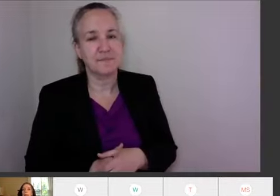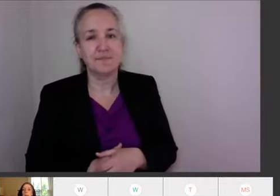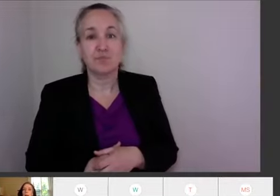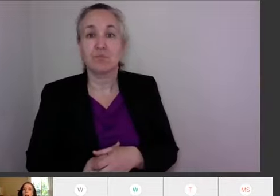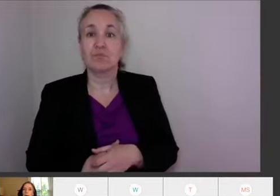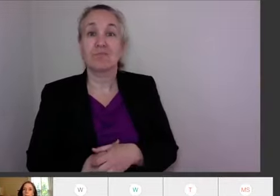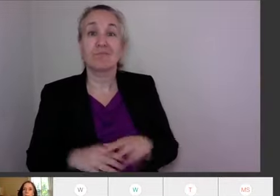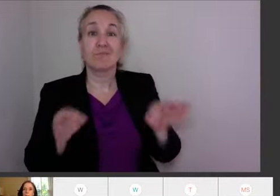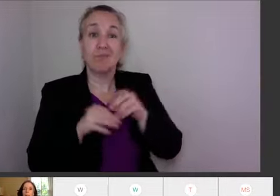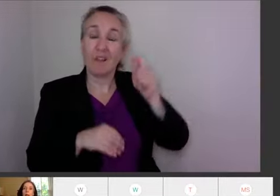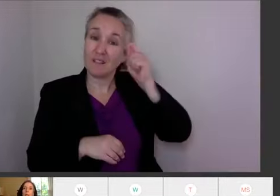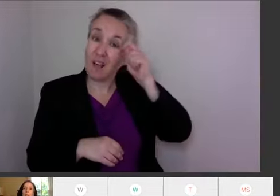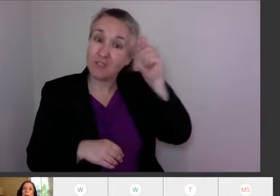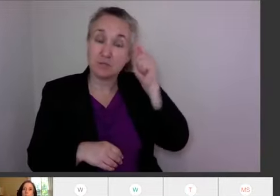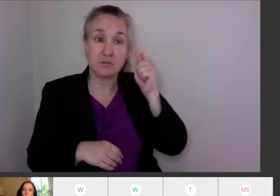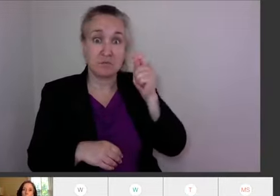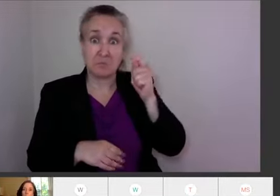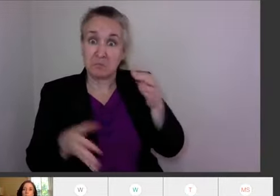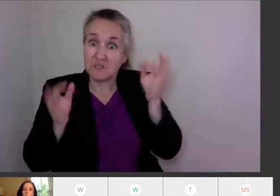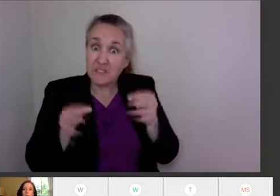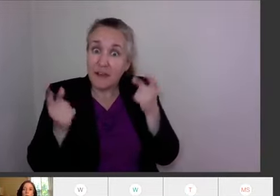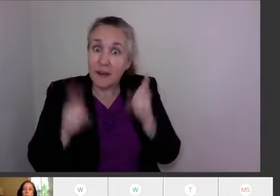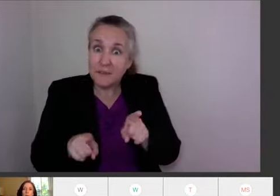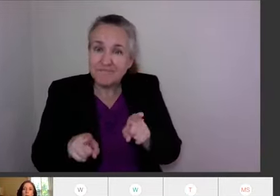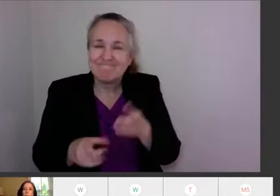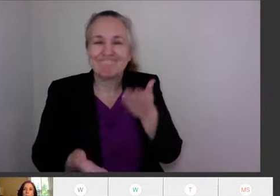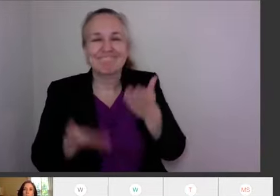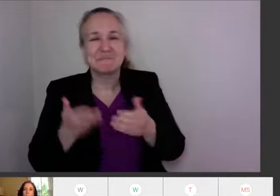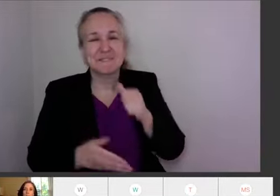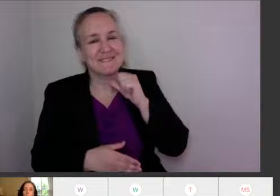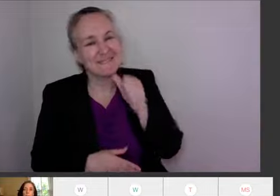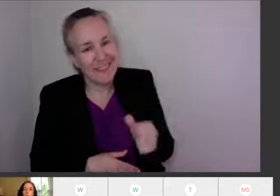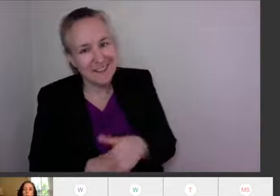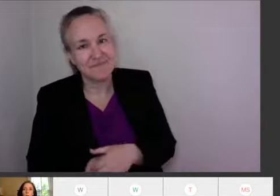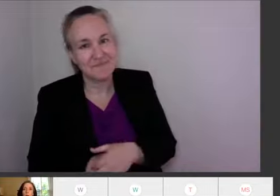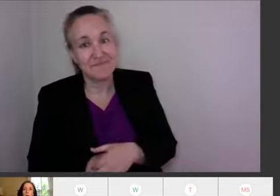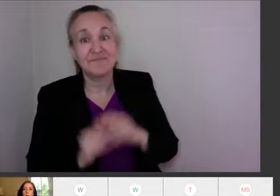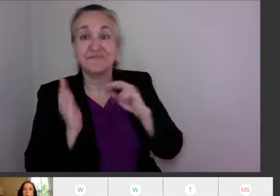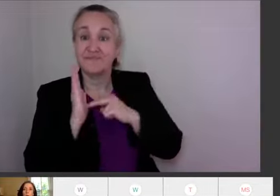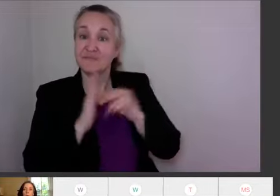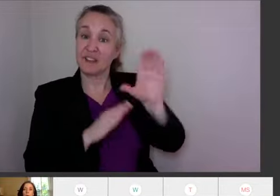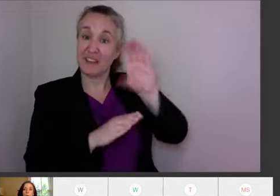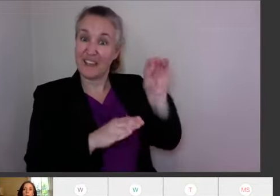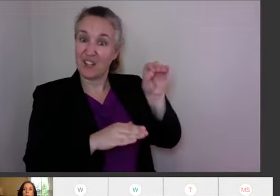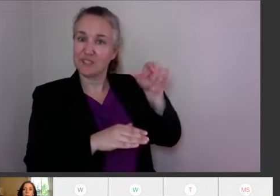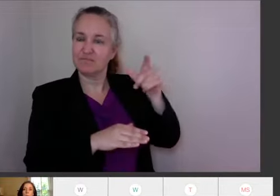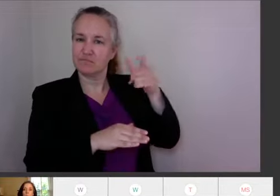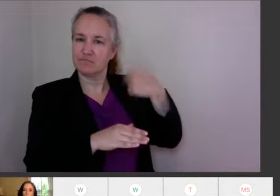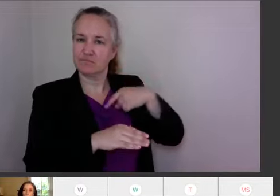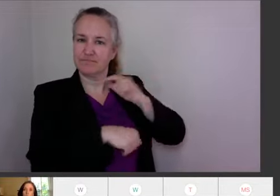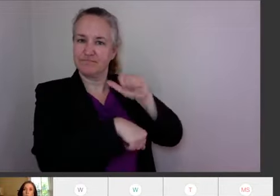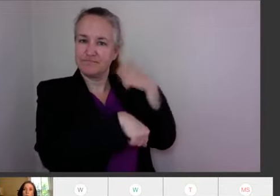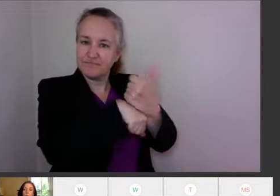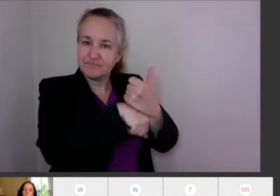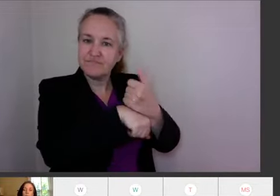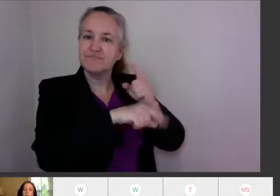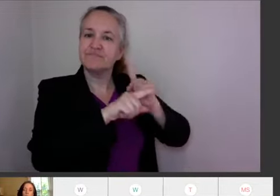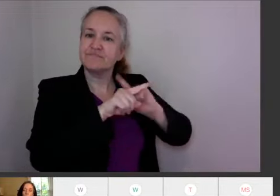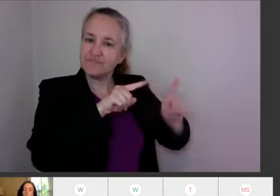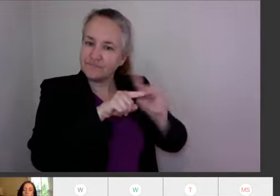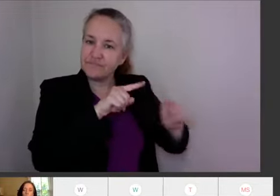that that may not happen, the county has put into place a number of provisions